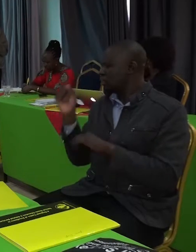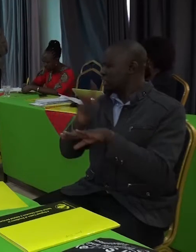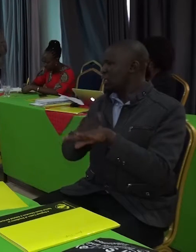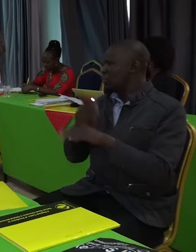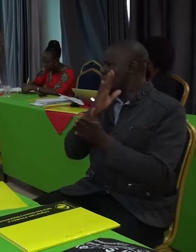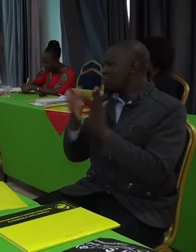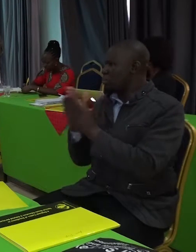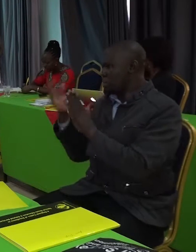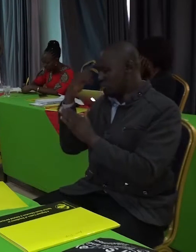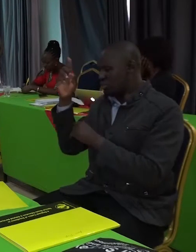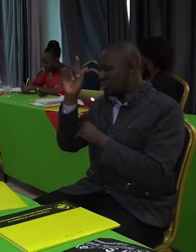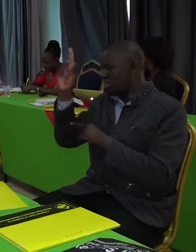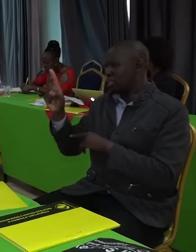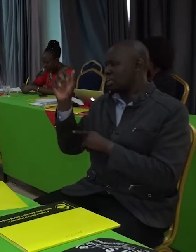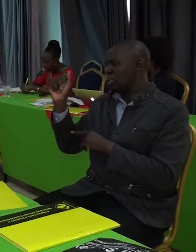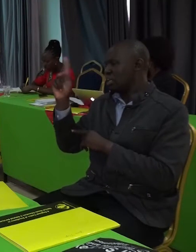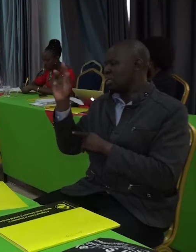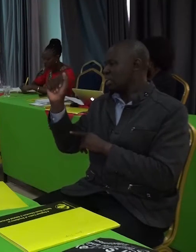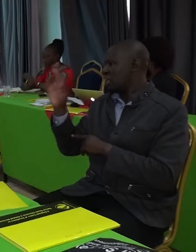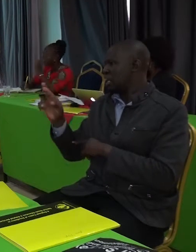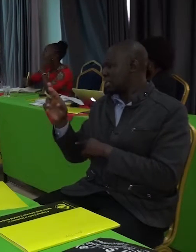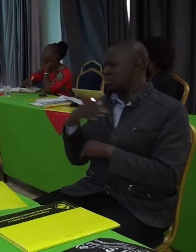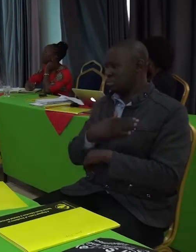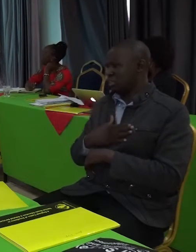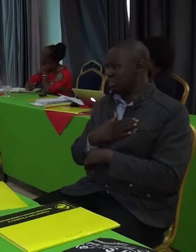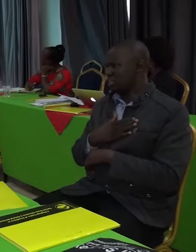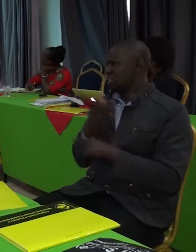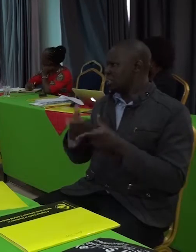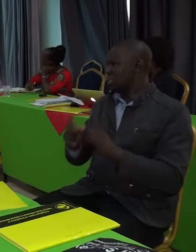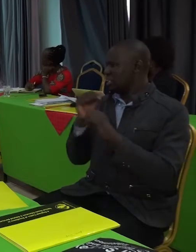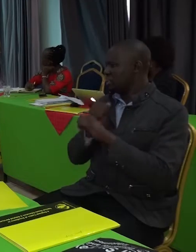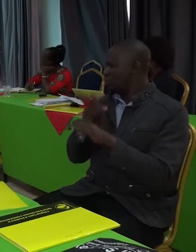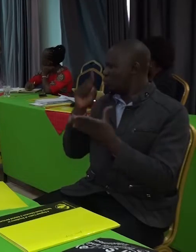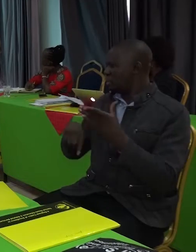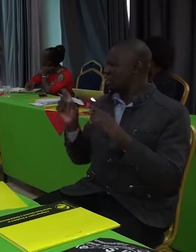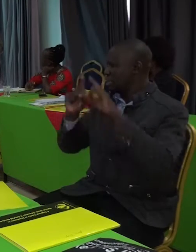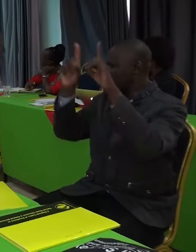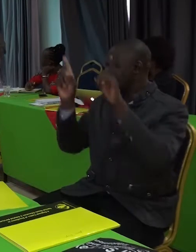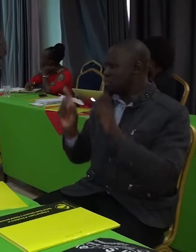for Dakar, can you kind of do an examination of